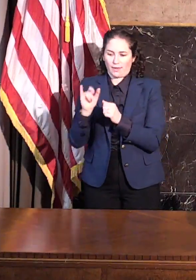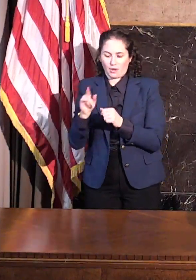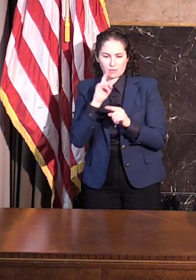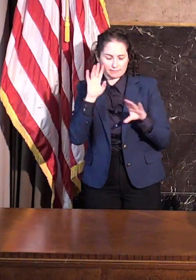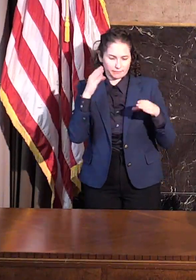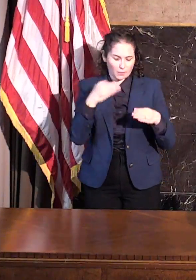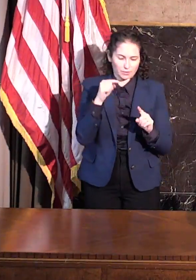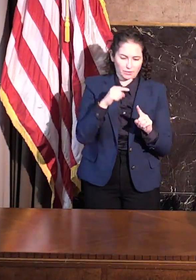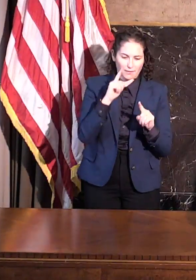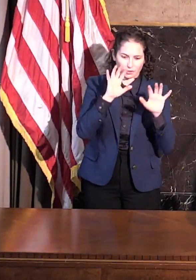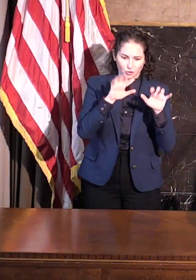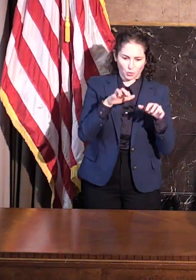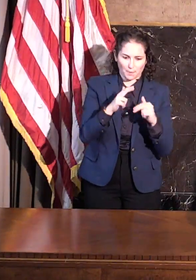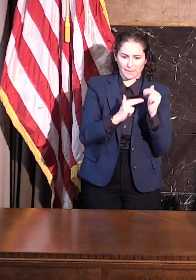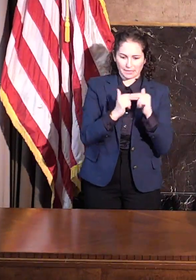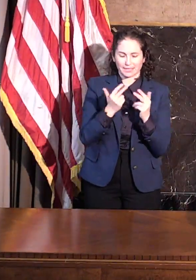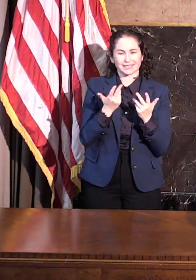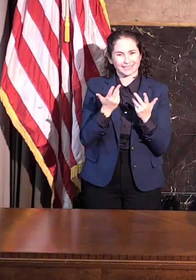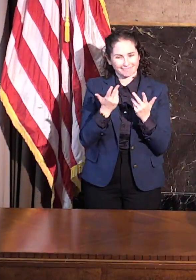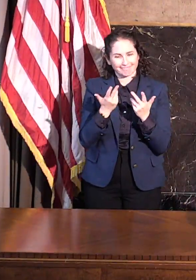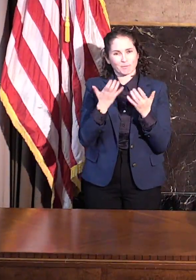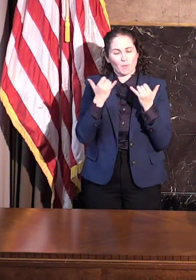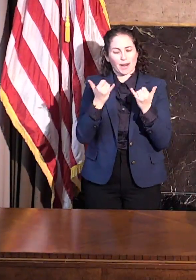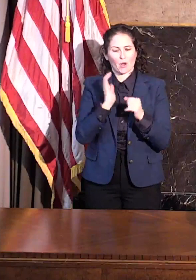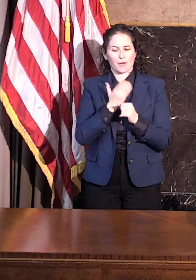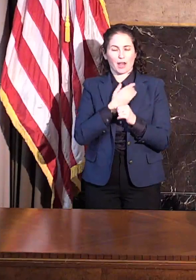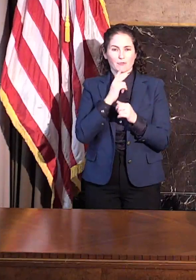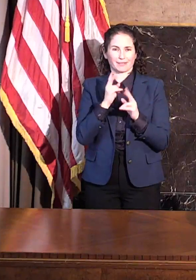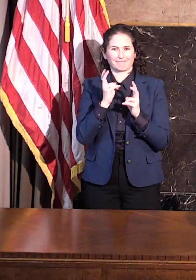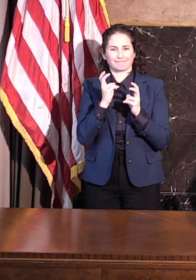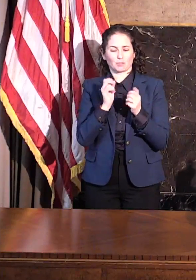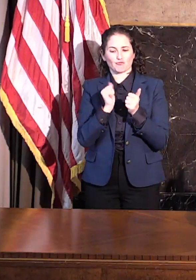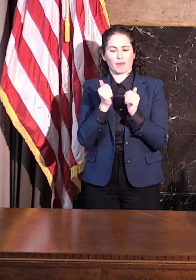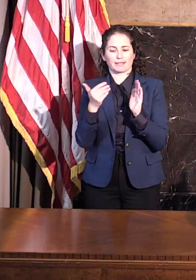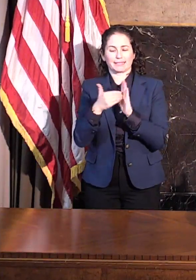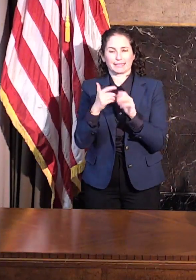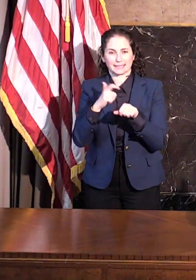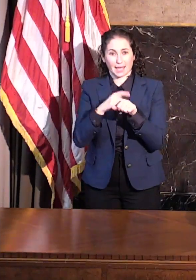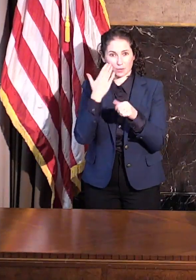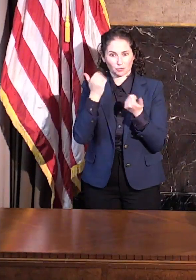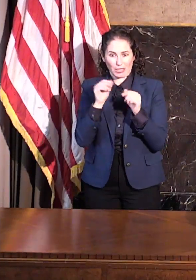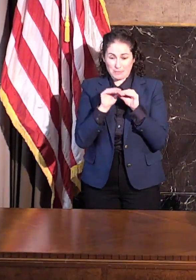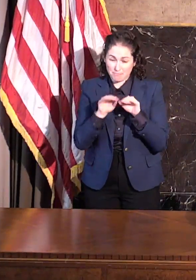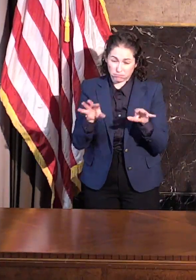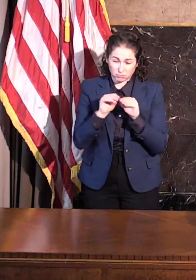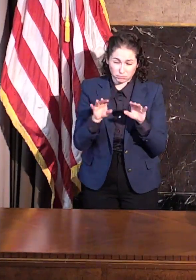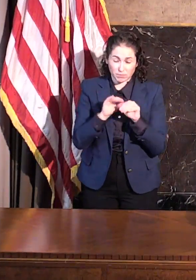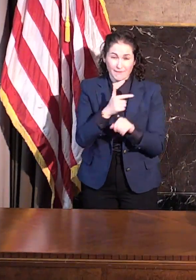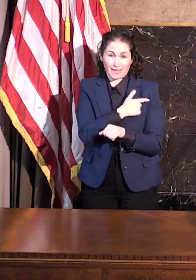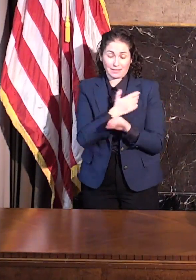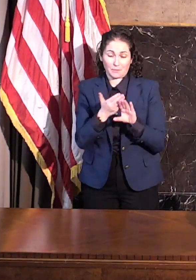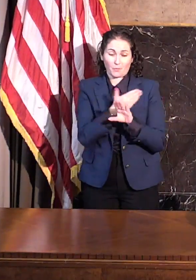of a time this year, and it's been incredibly challenging rebuilding from the storms, and I know that COVID is probably not always first of mind,